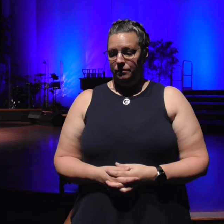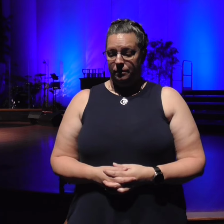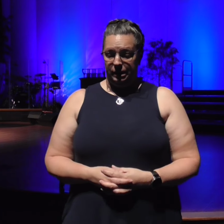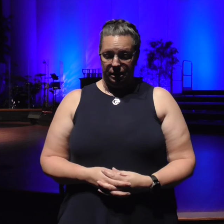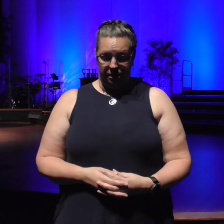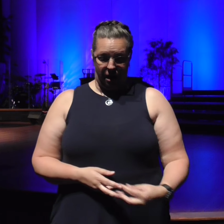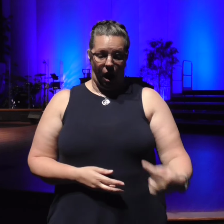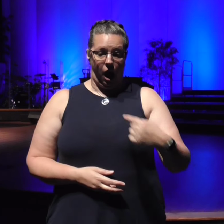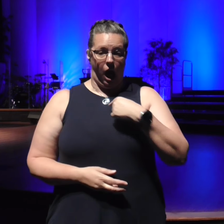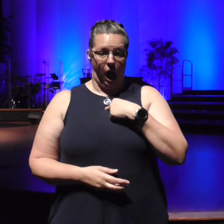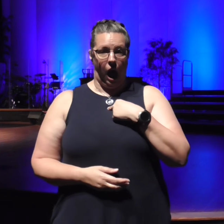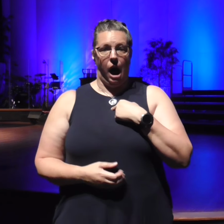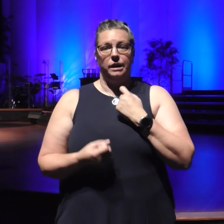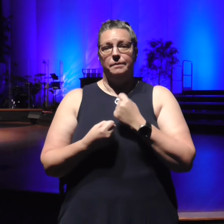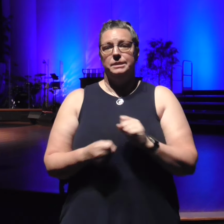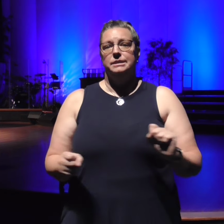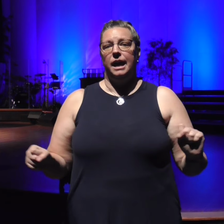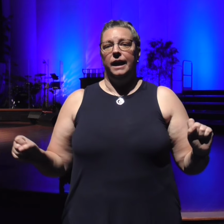I am safe.